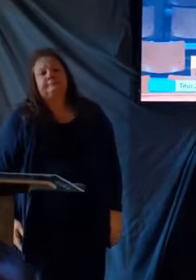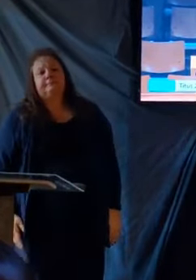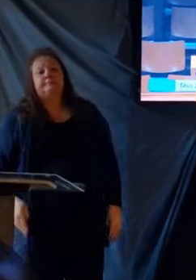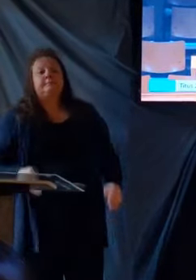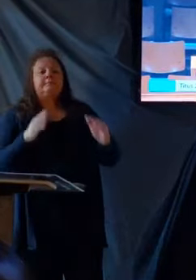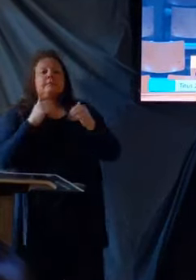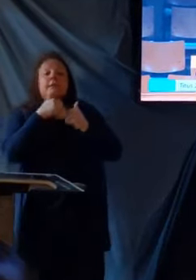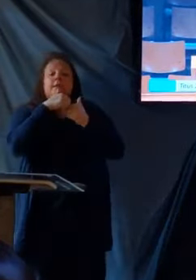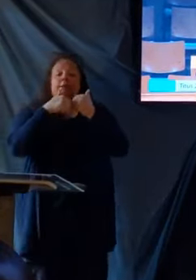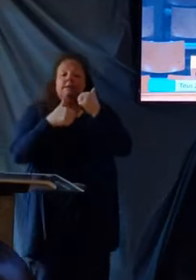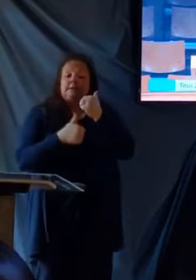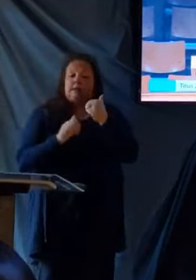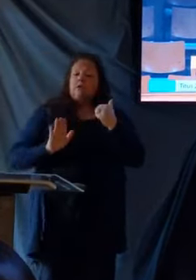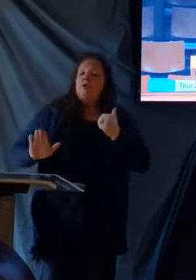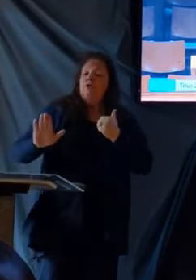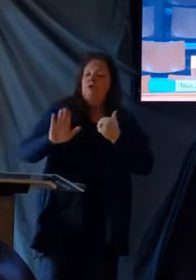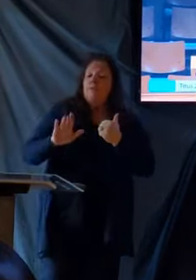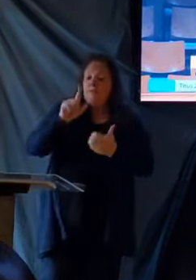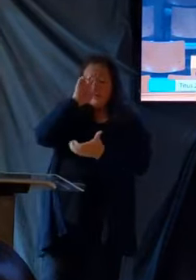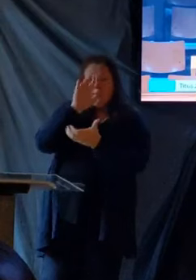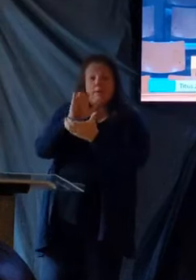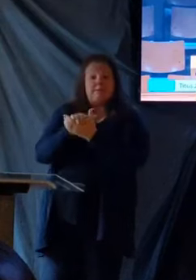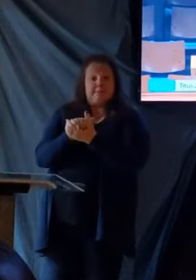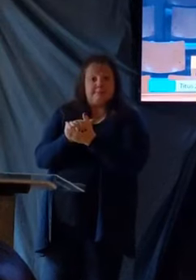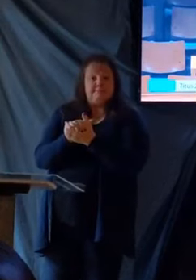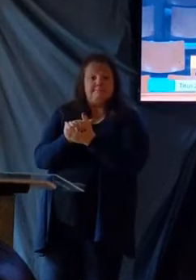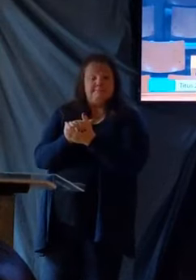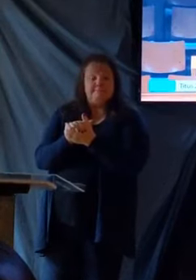Being subject to their own husbands.